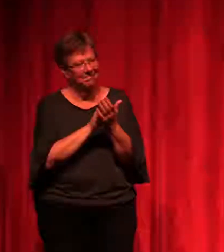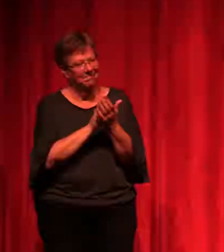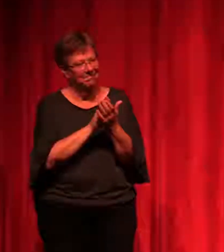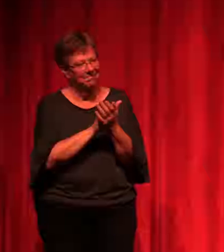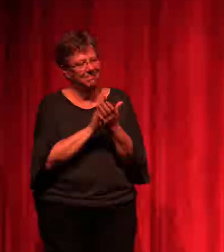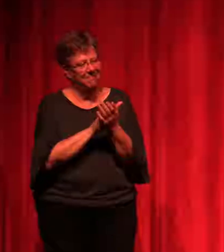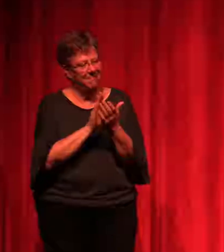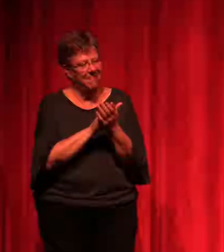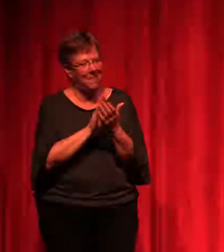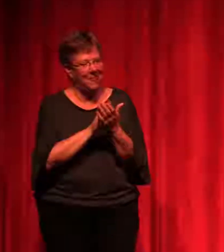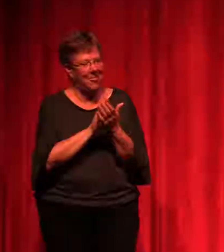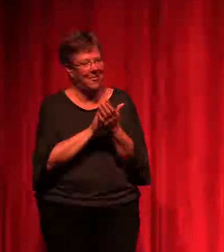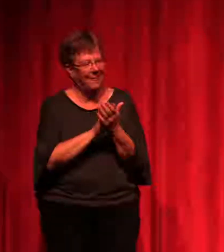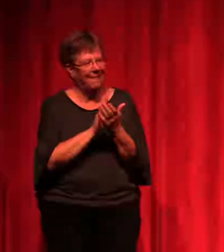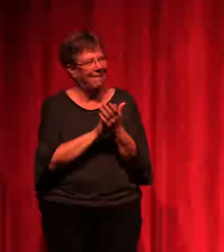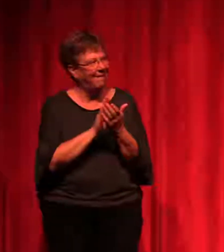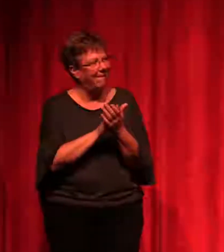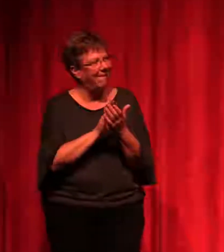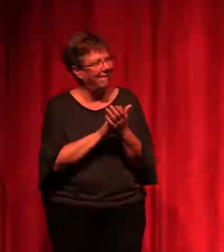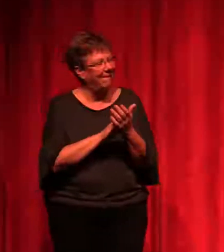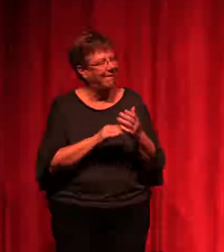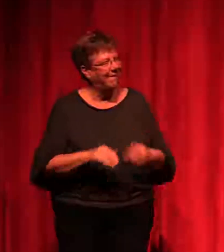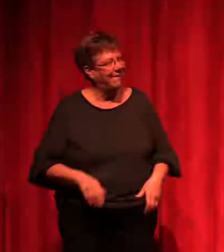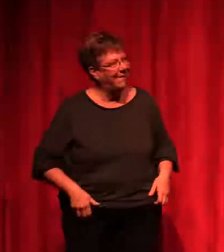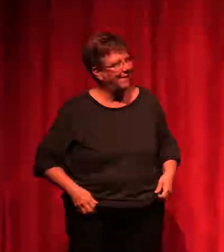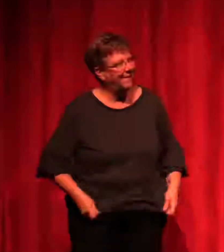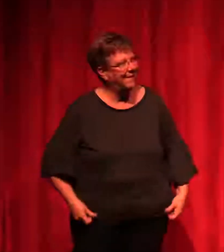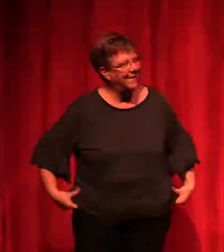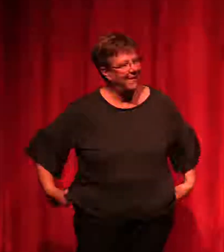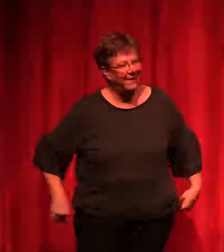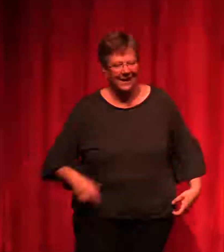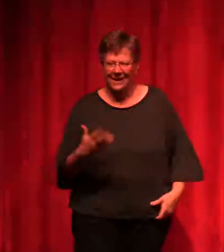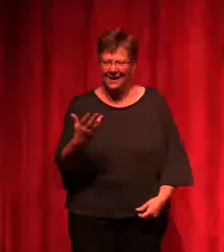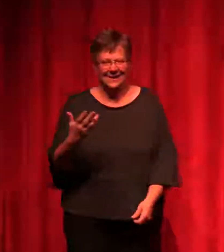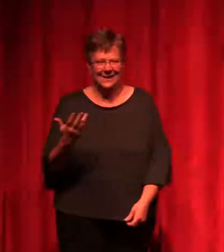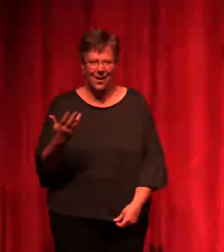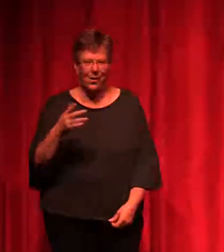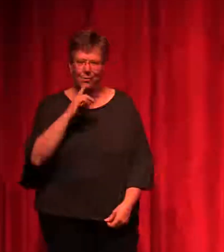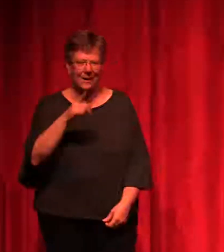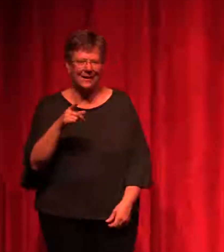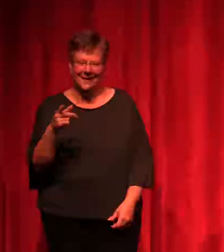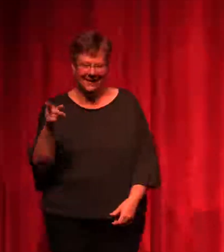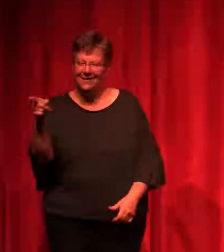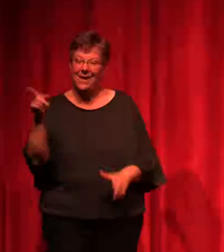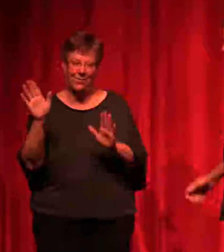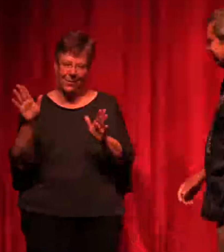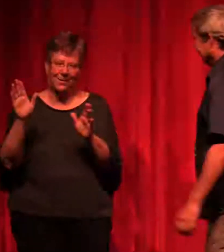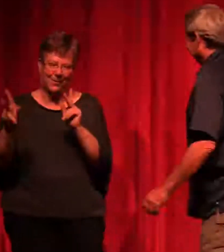I would actually tell them they're better than those backstabbing Canadians. Thanks.